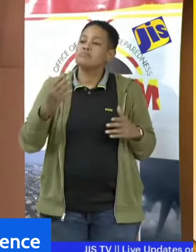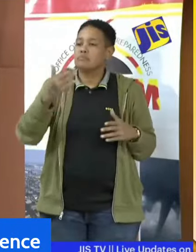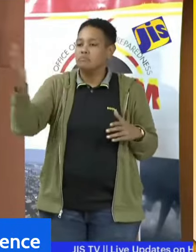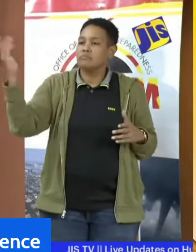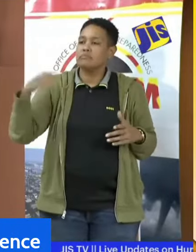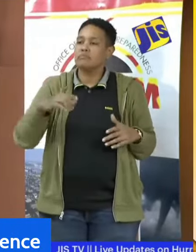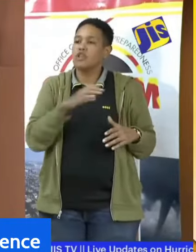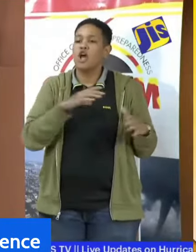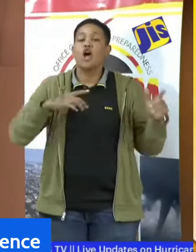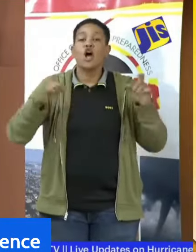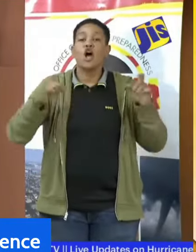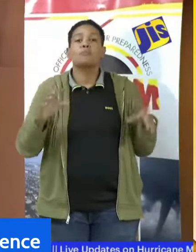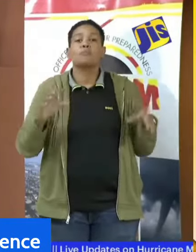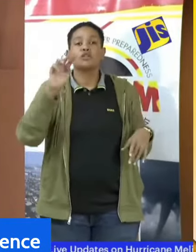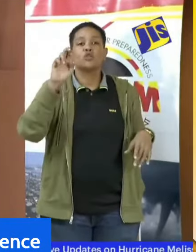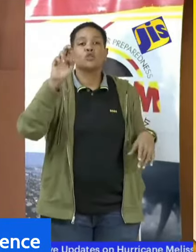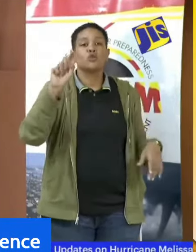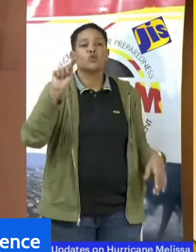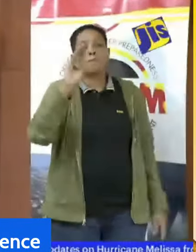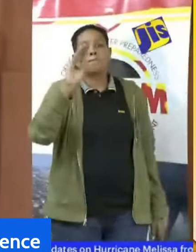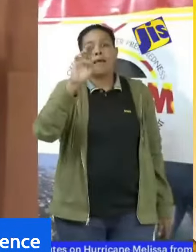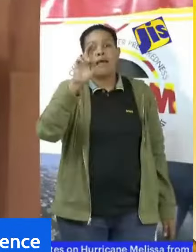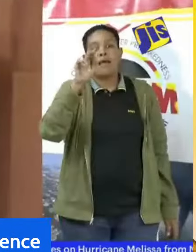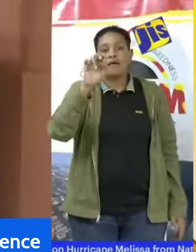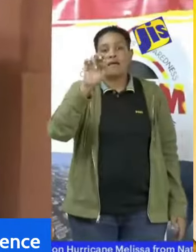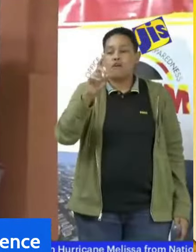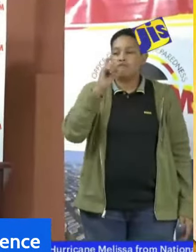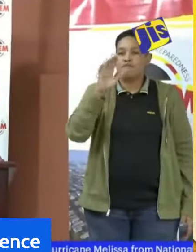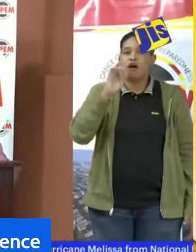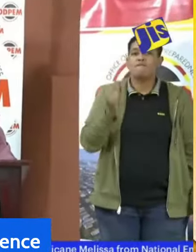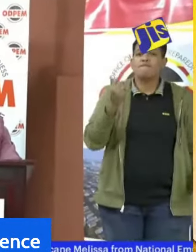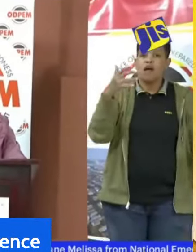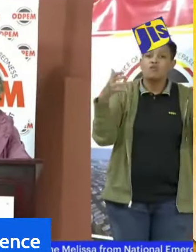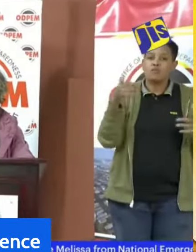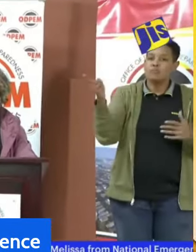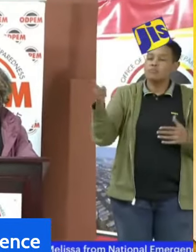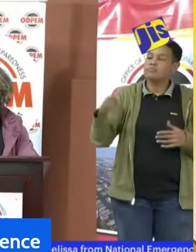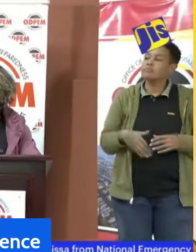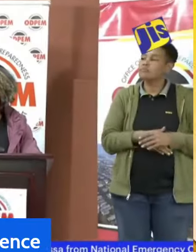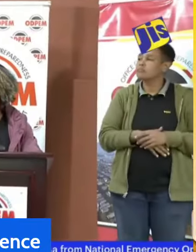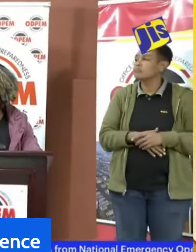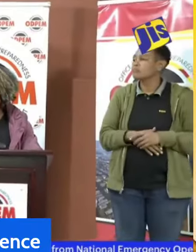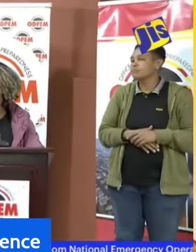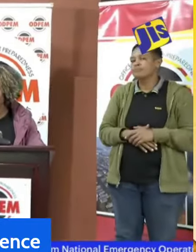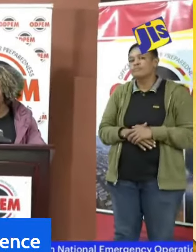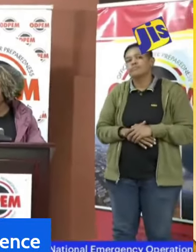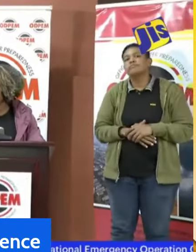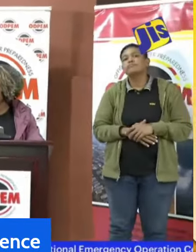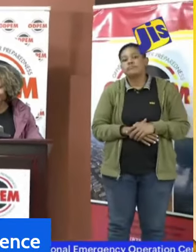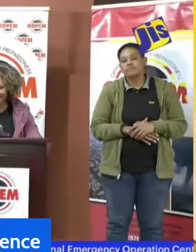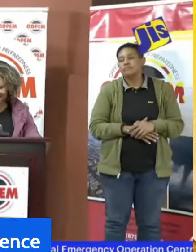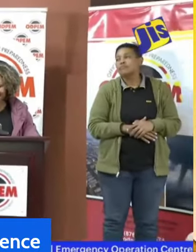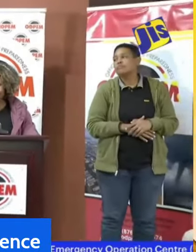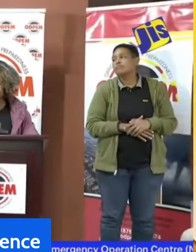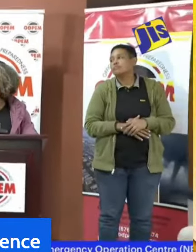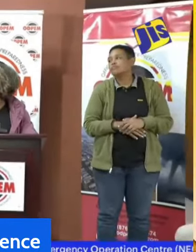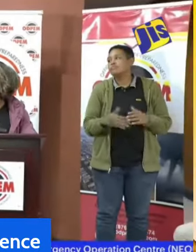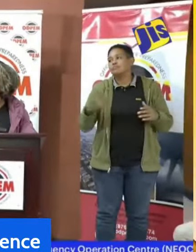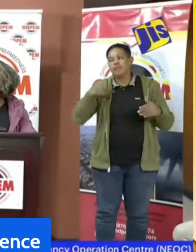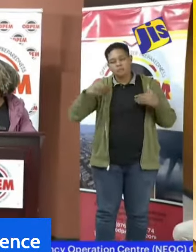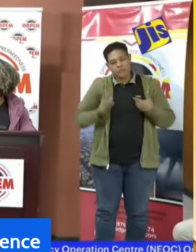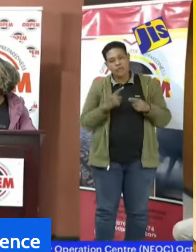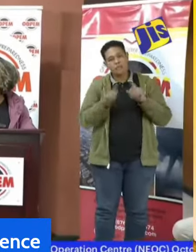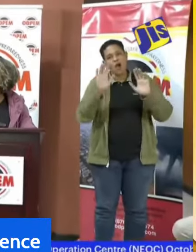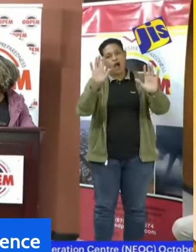order. Commissioner Stuart Beckford from the Fire Brigade. Hi, Commissioner. How are you?